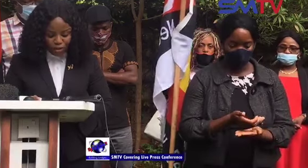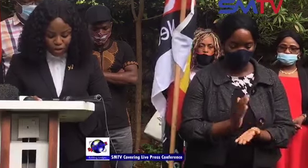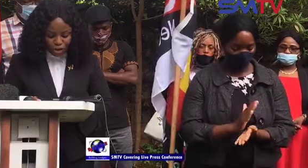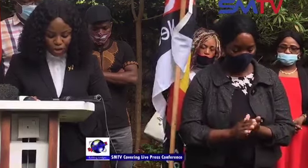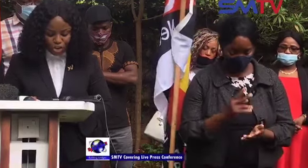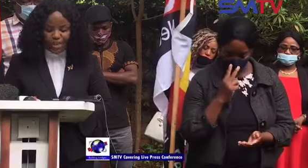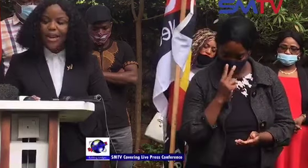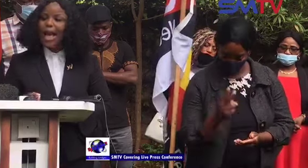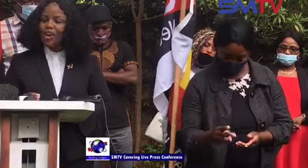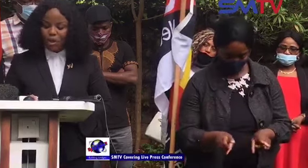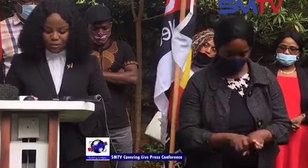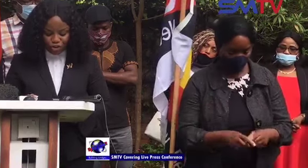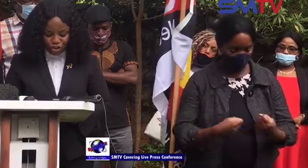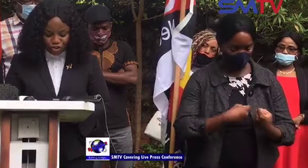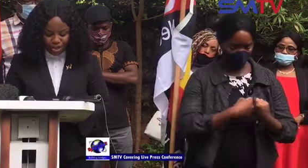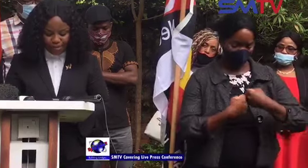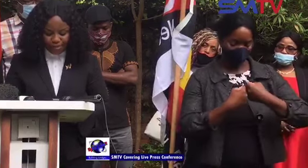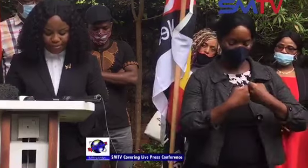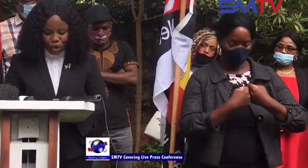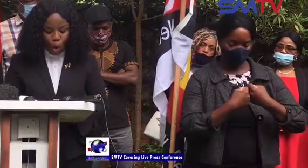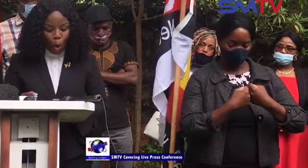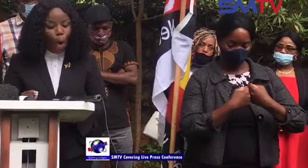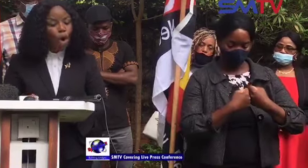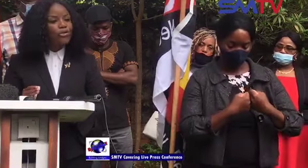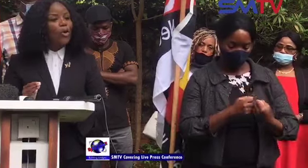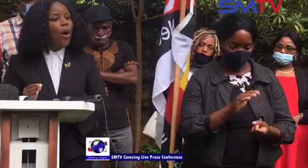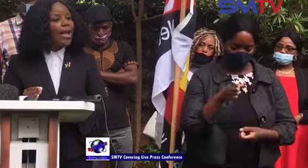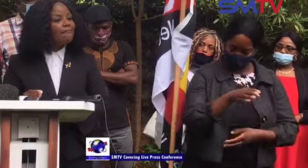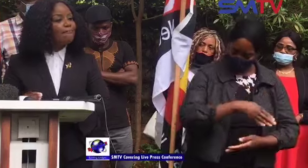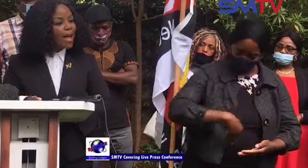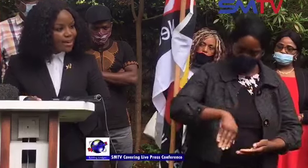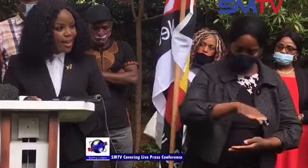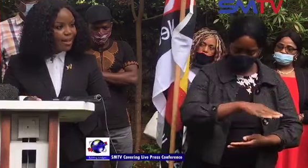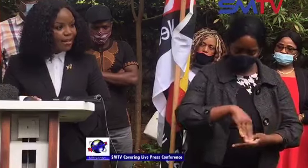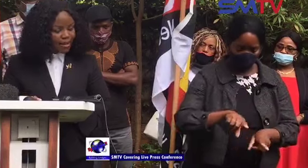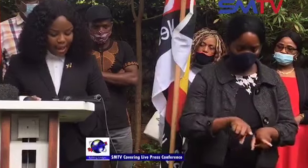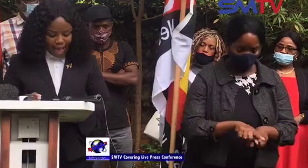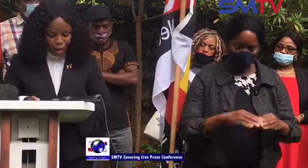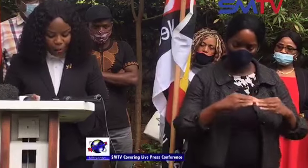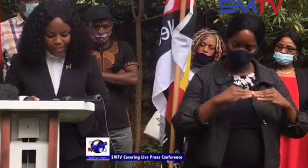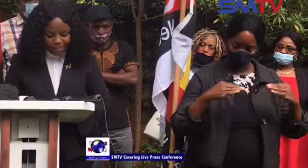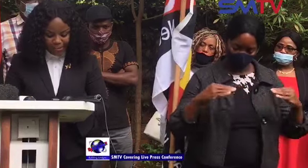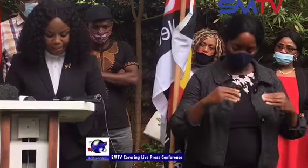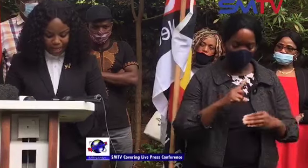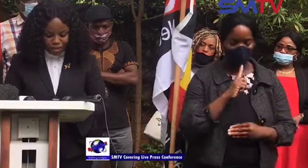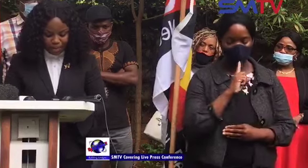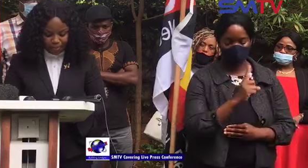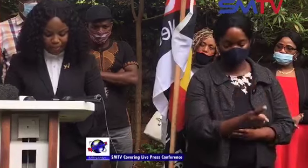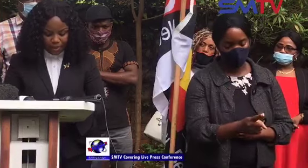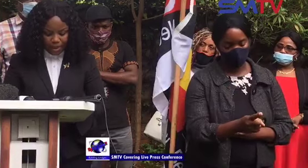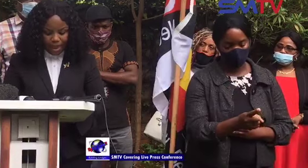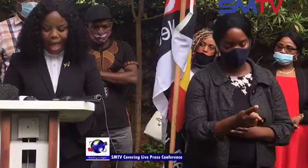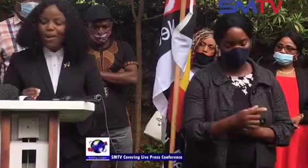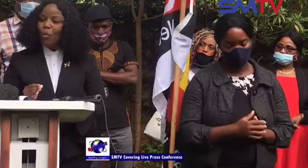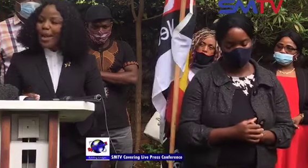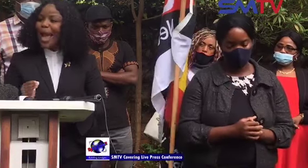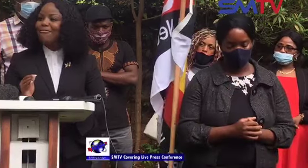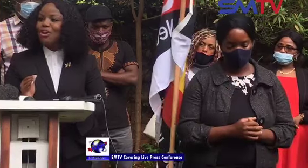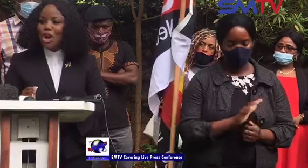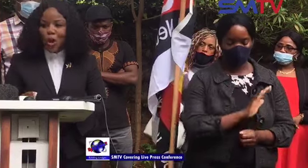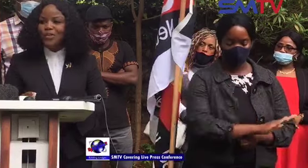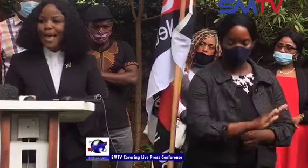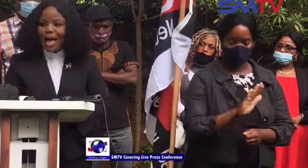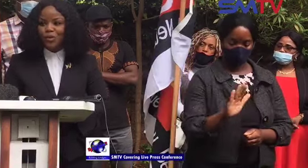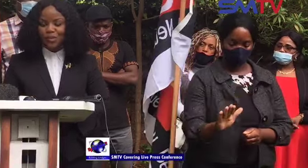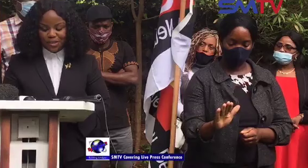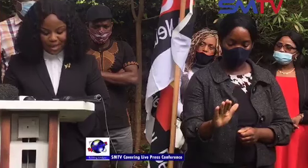the Constitution and constitutionalism, all require funding and your participation. And we have